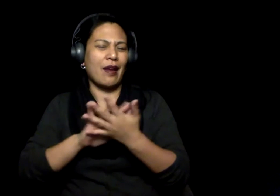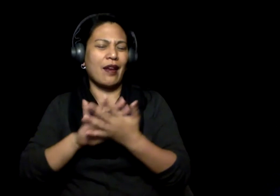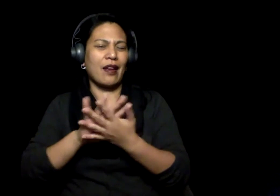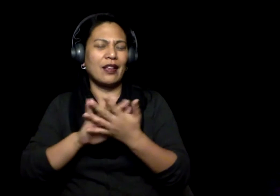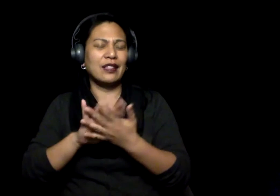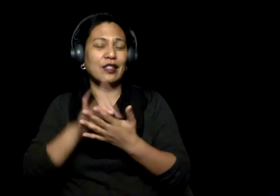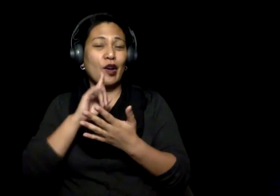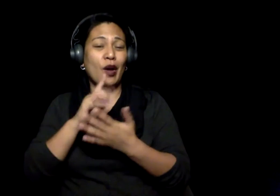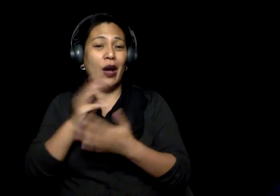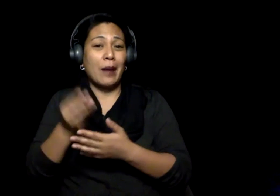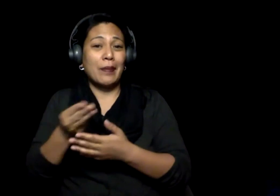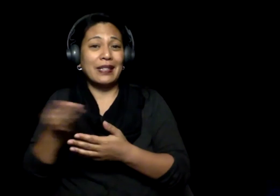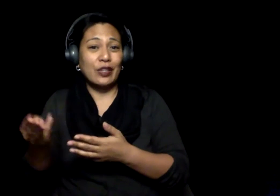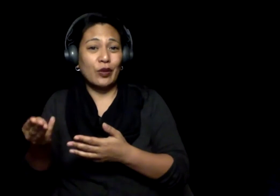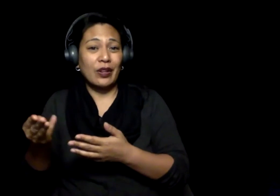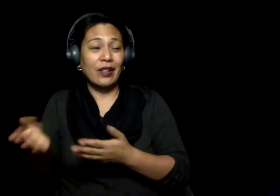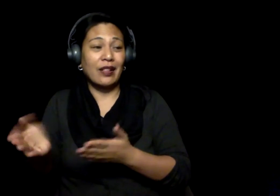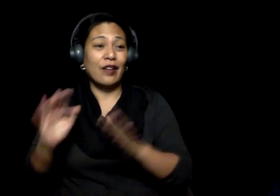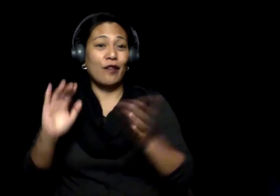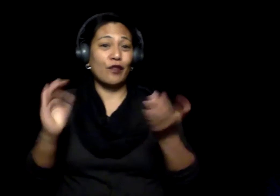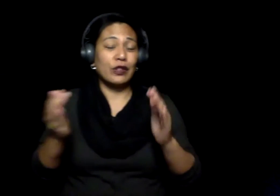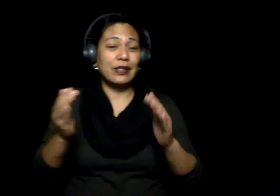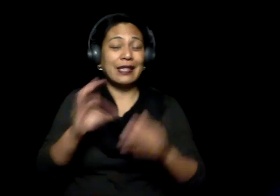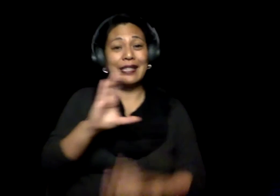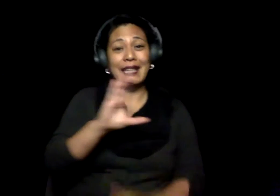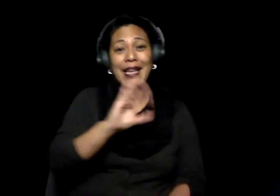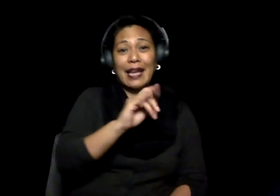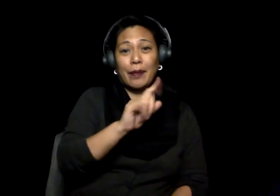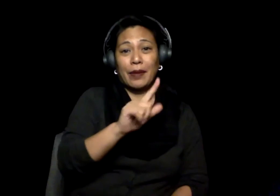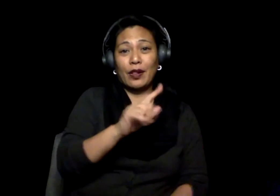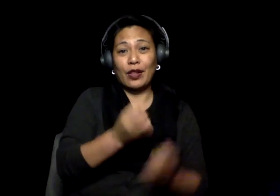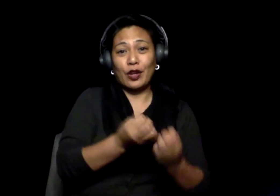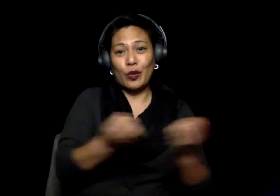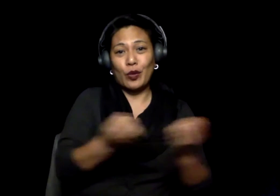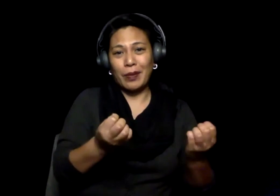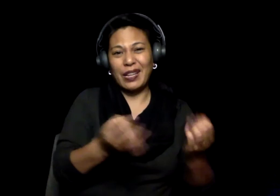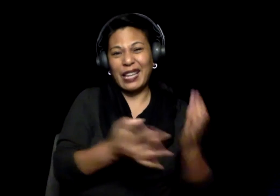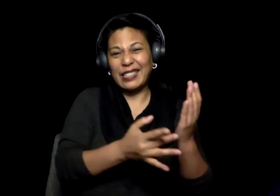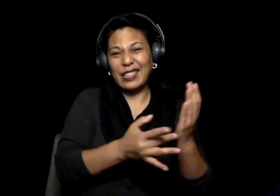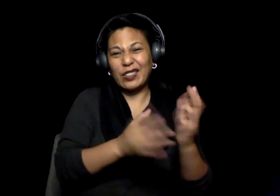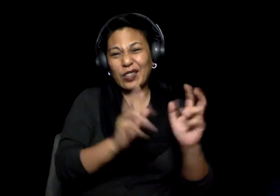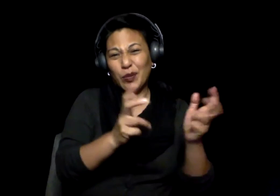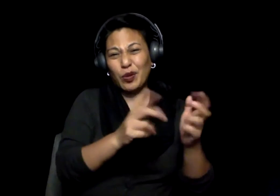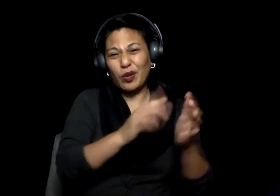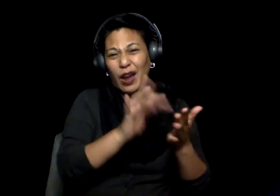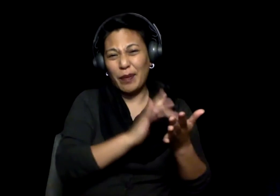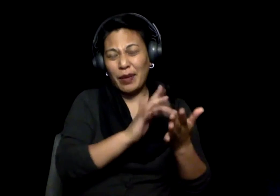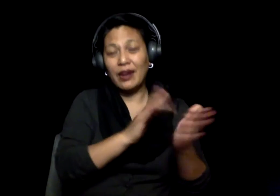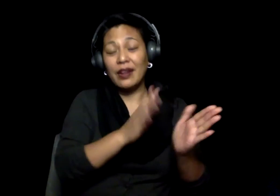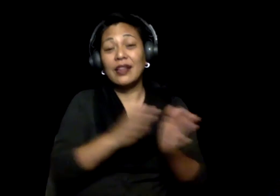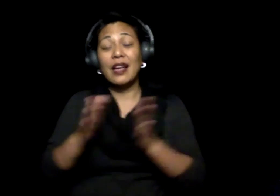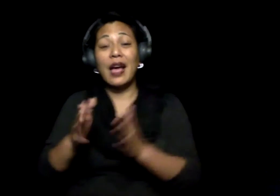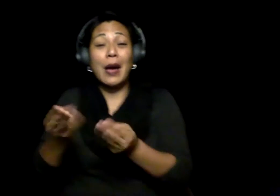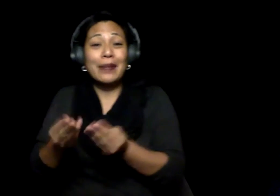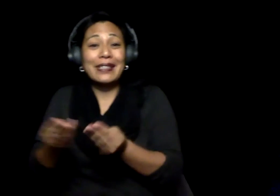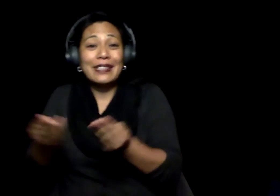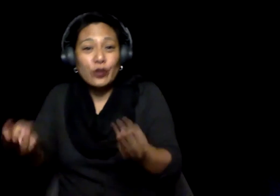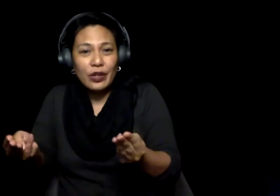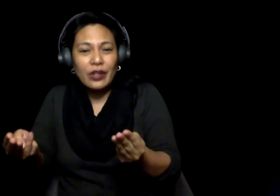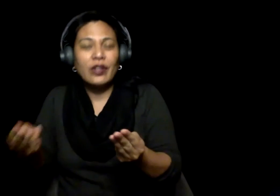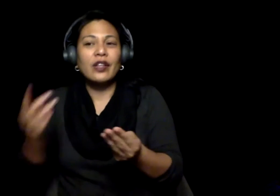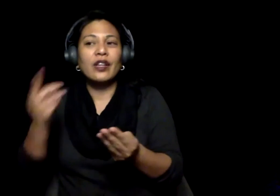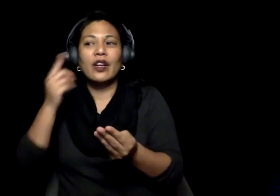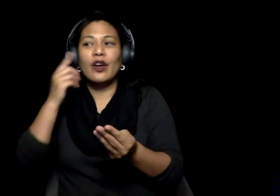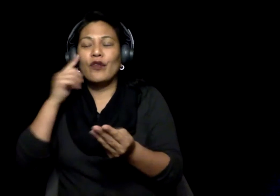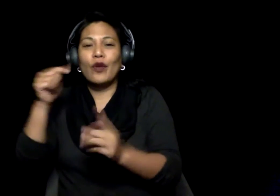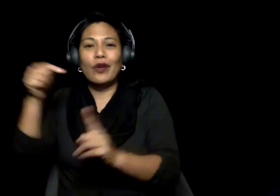materials and capital equipment. And materials would be sort of considered things that you would use just for the auspices